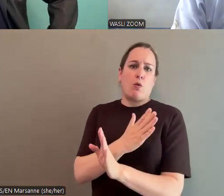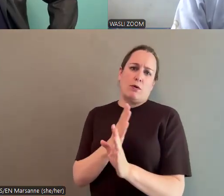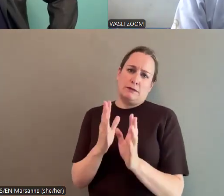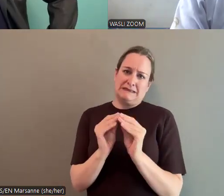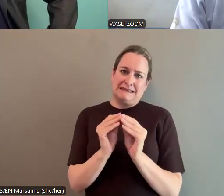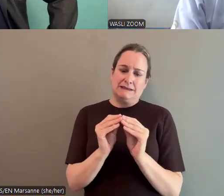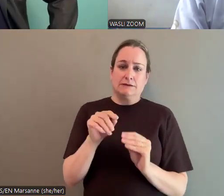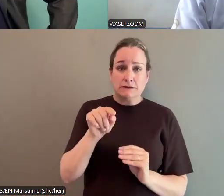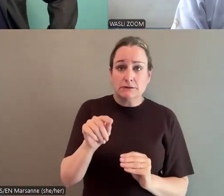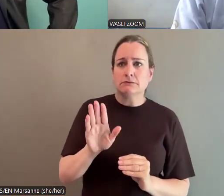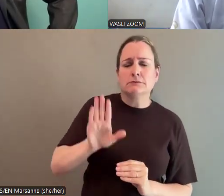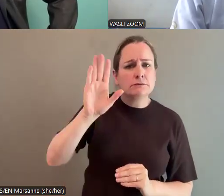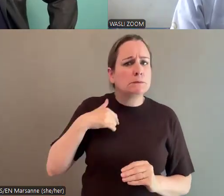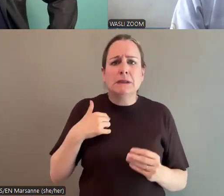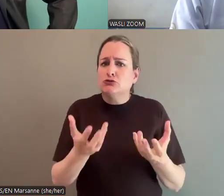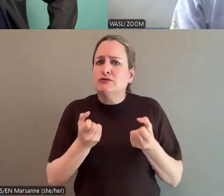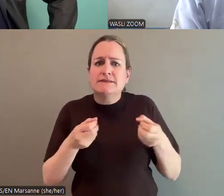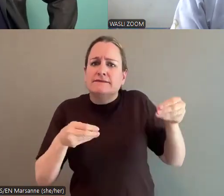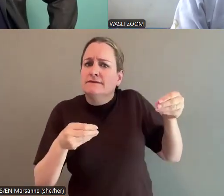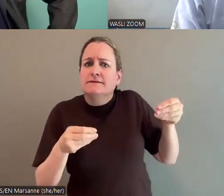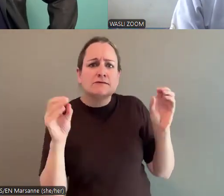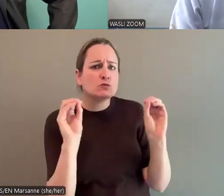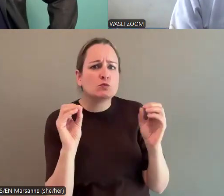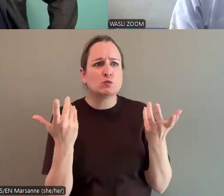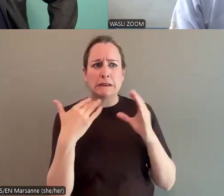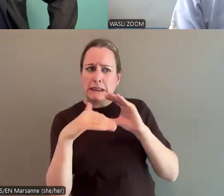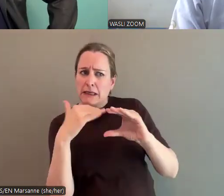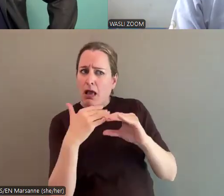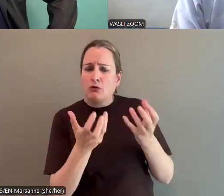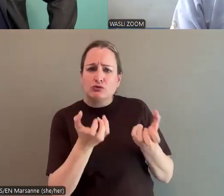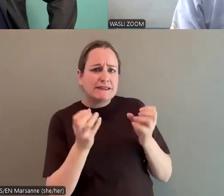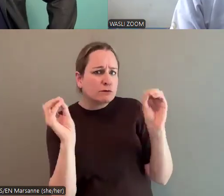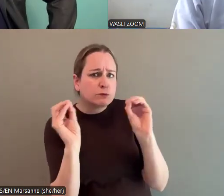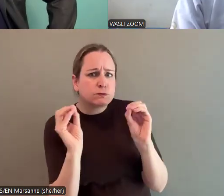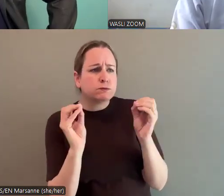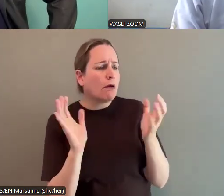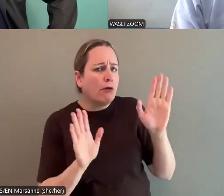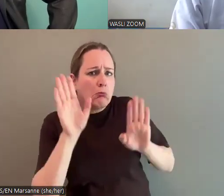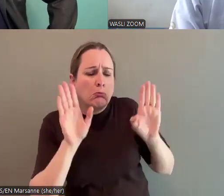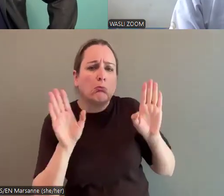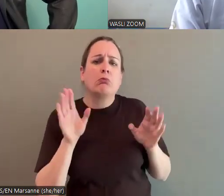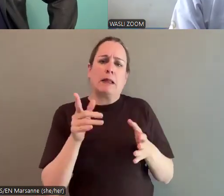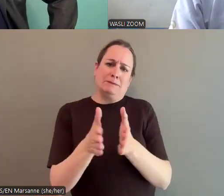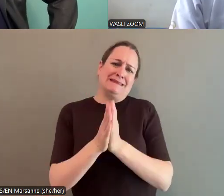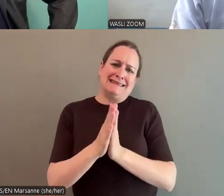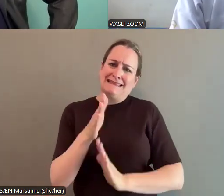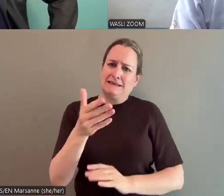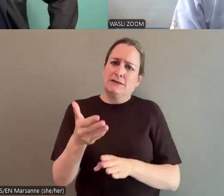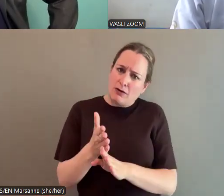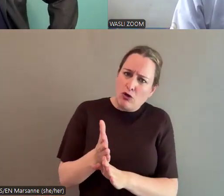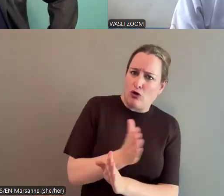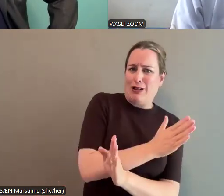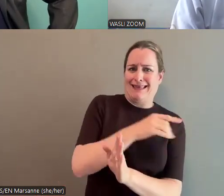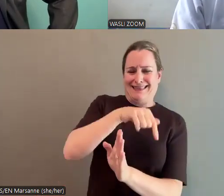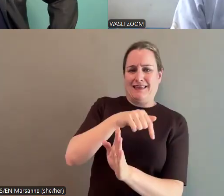contacting me, letting me know that you are not receiving emails or you are not receiving any information from WASLI, so that we can be